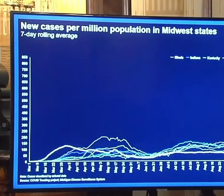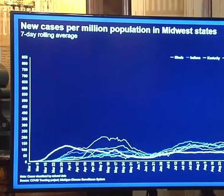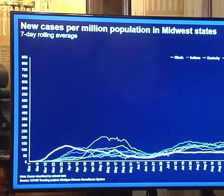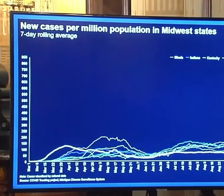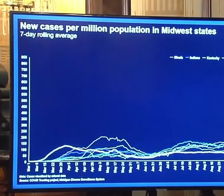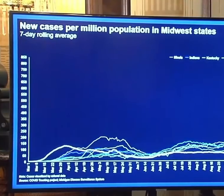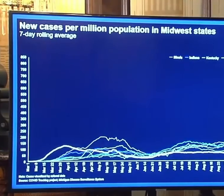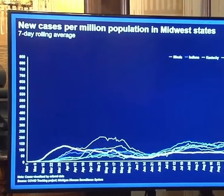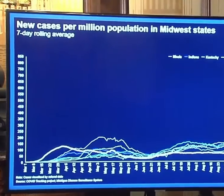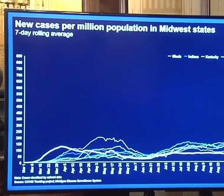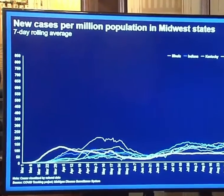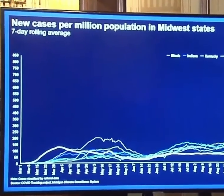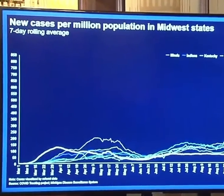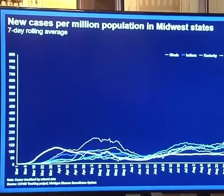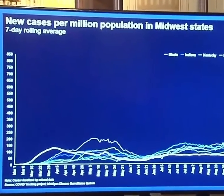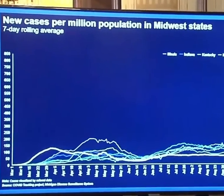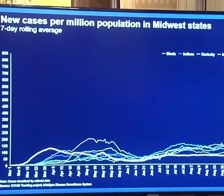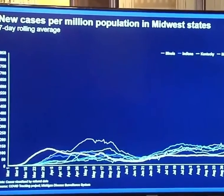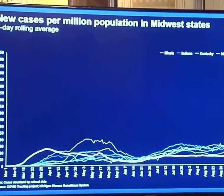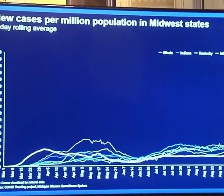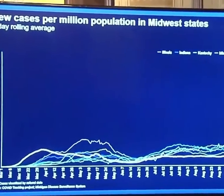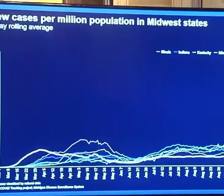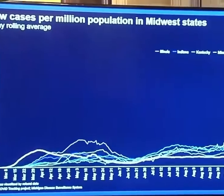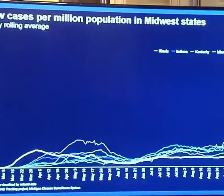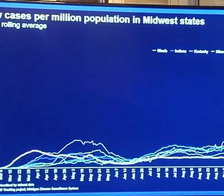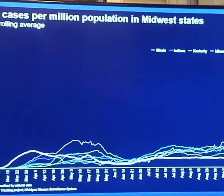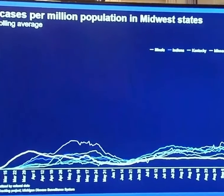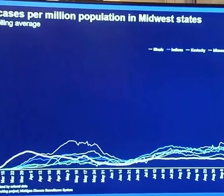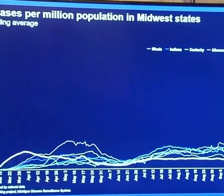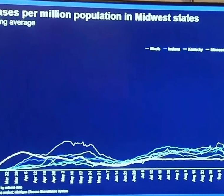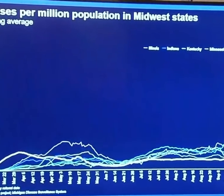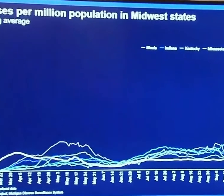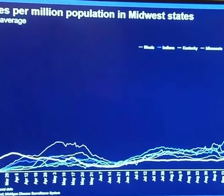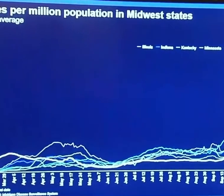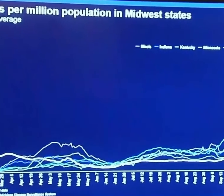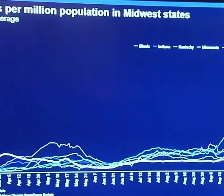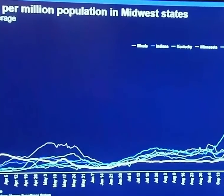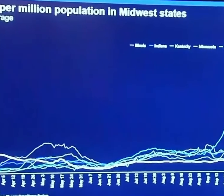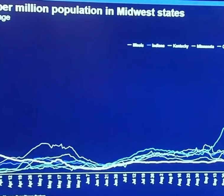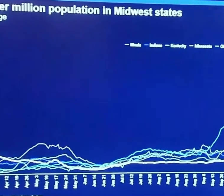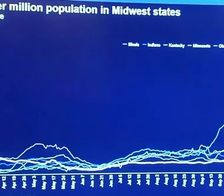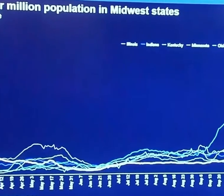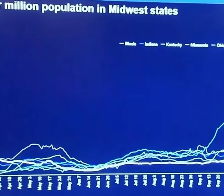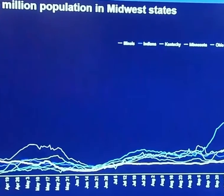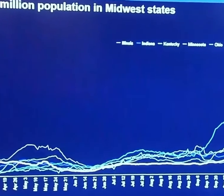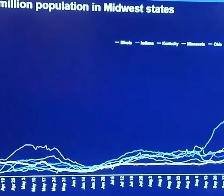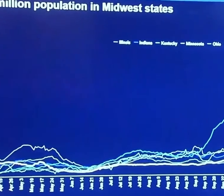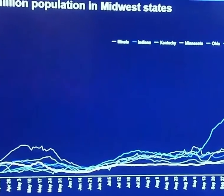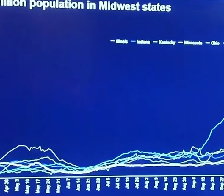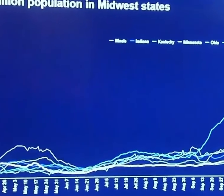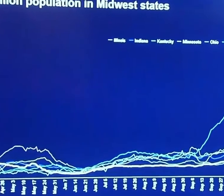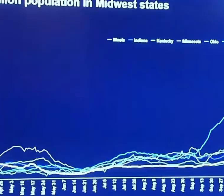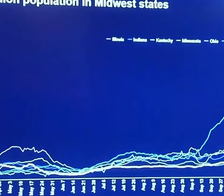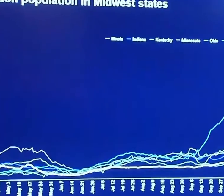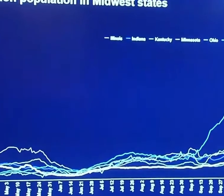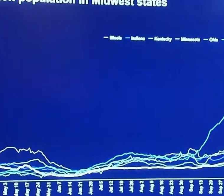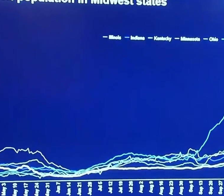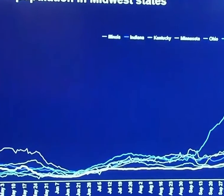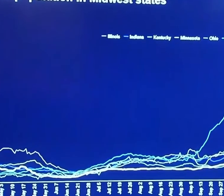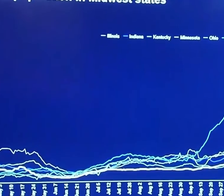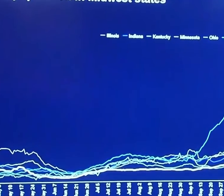lagging indicator, but you can see what the trend is. We are not alone, and this graph gives us a little